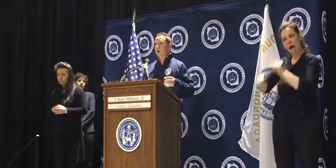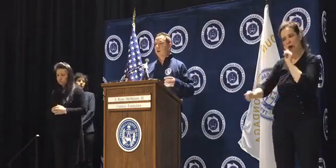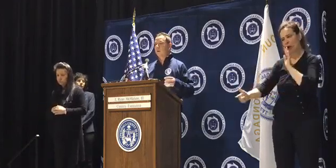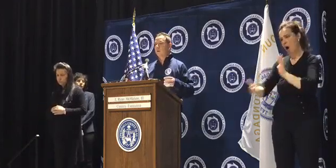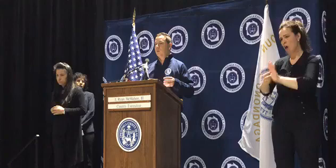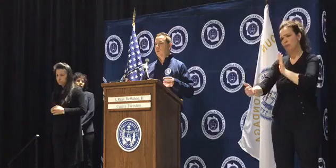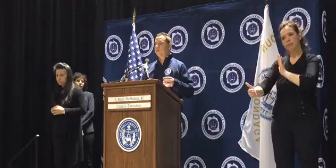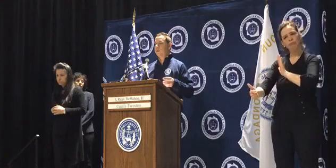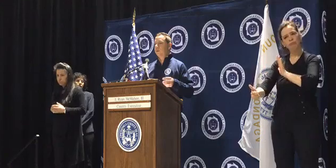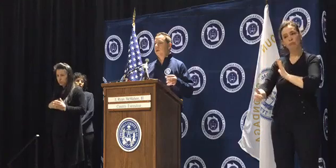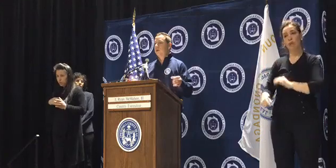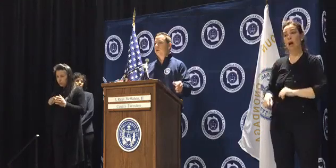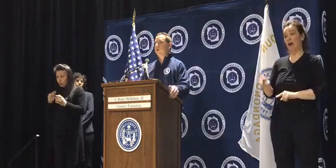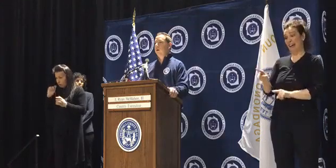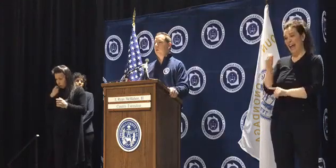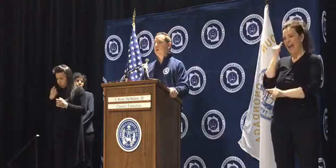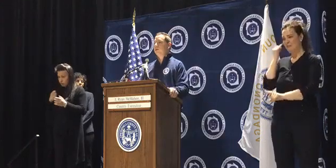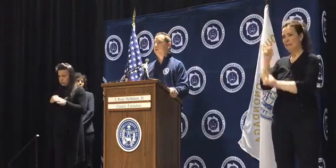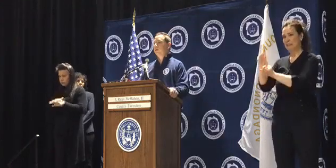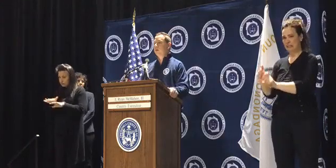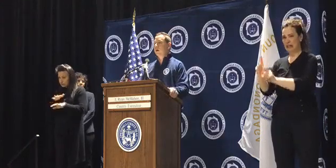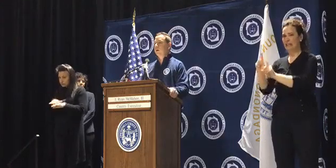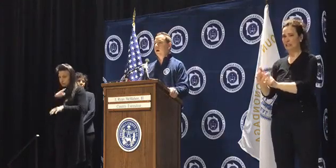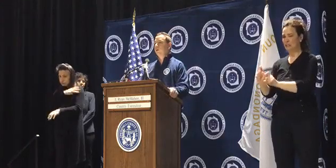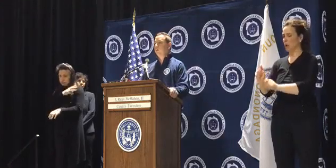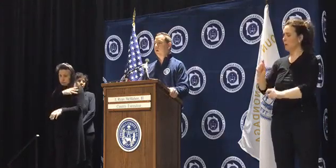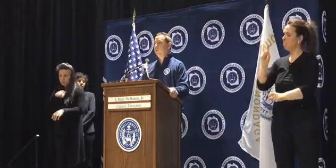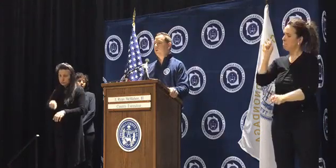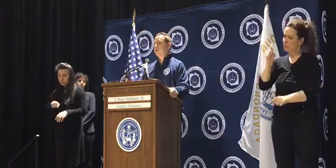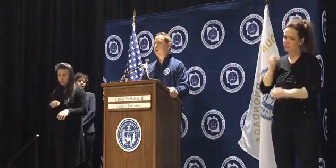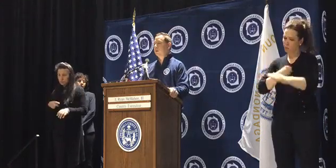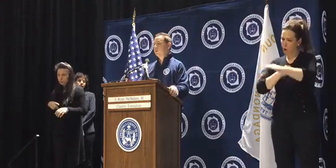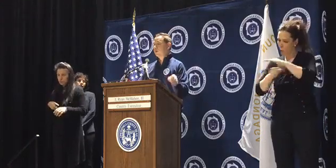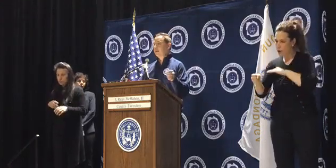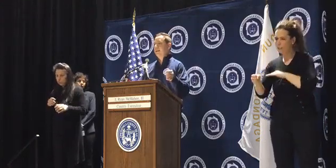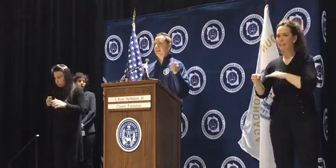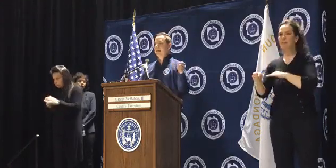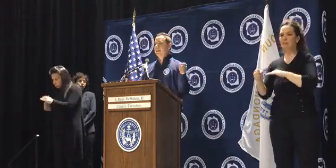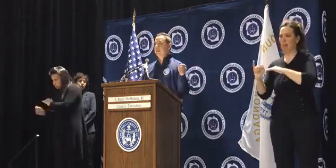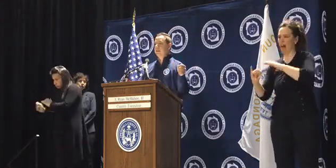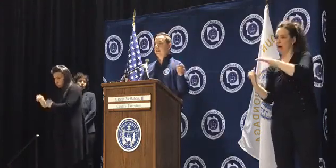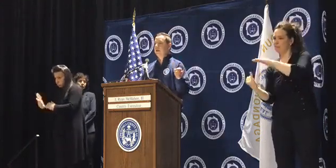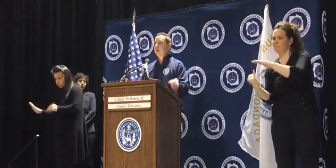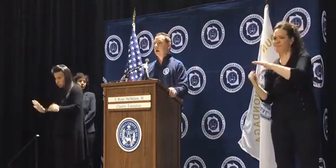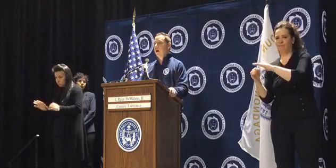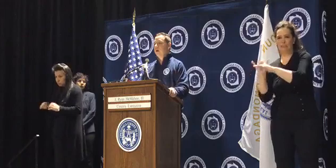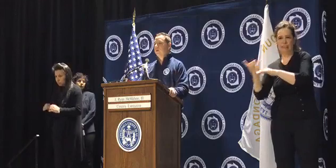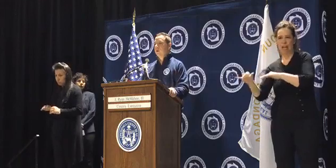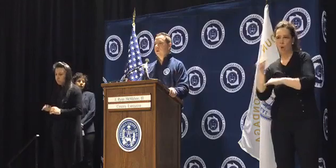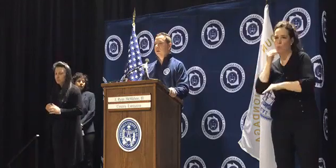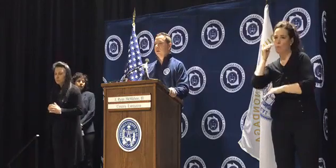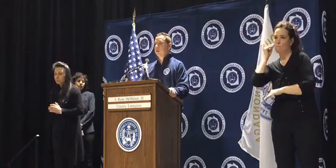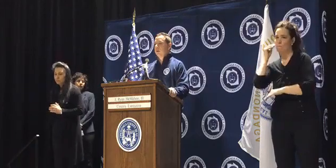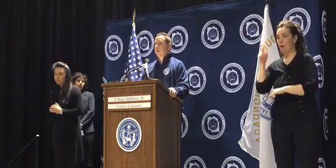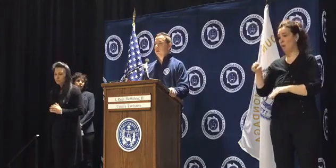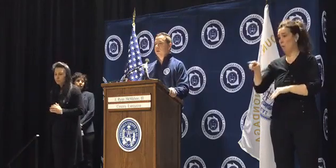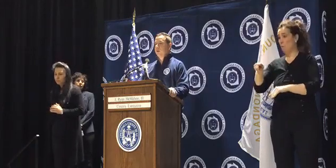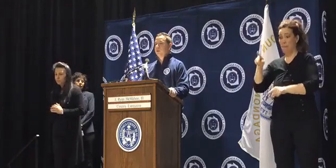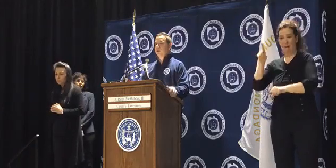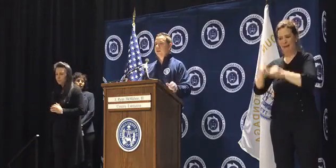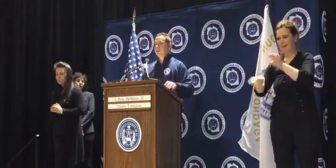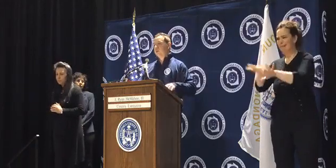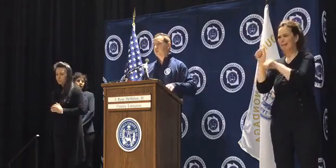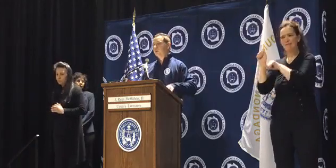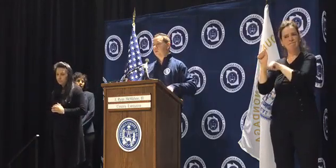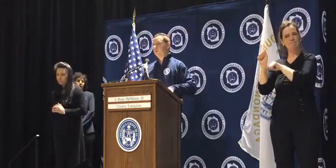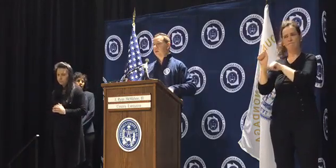these quarantine residents, the health department will deem necessary to get tested. Certainly, we